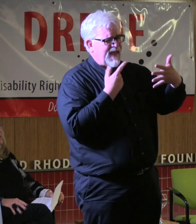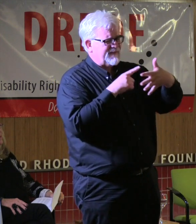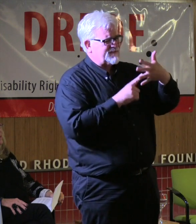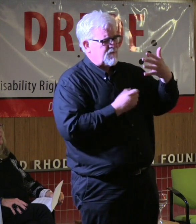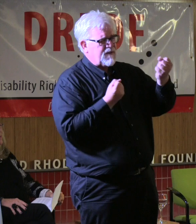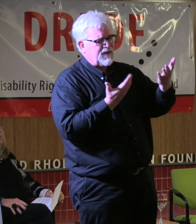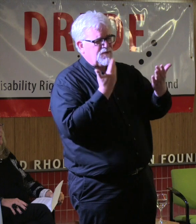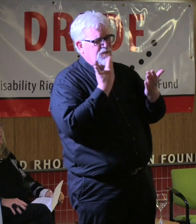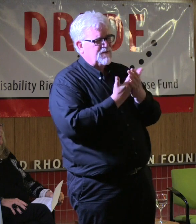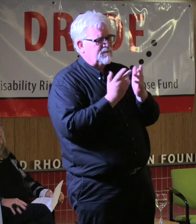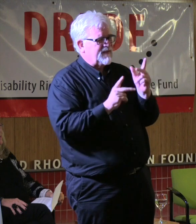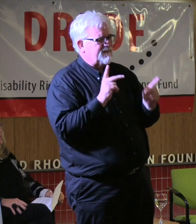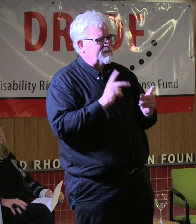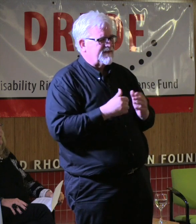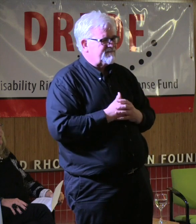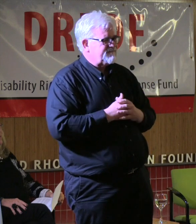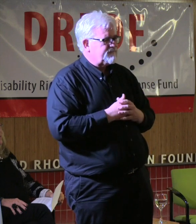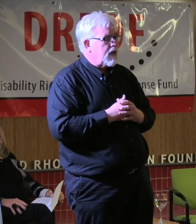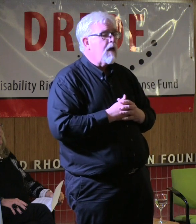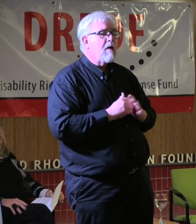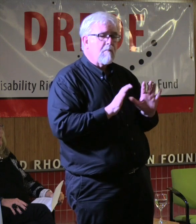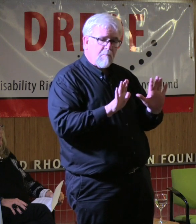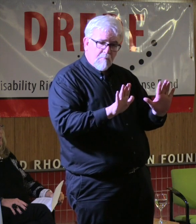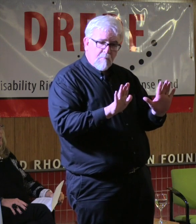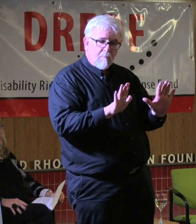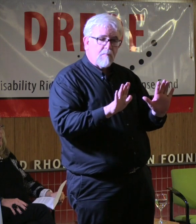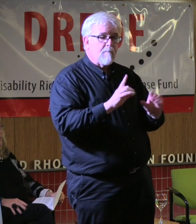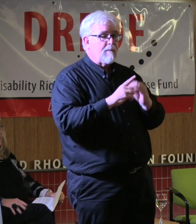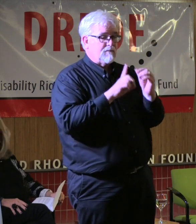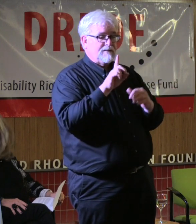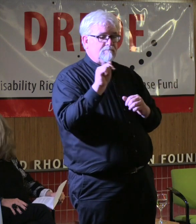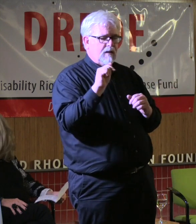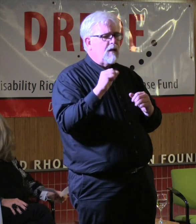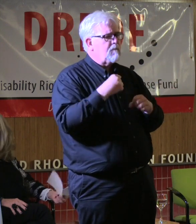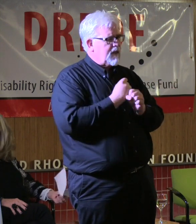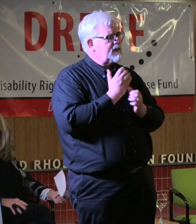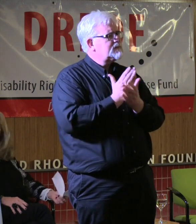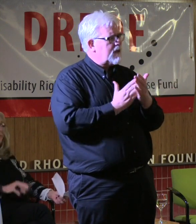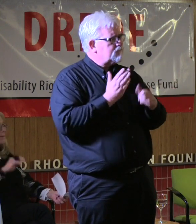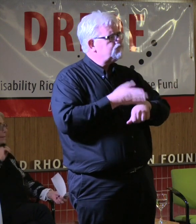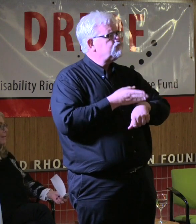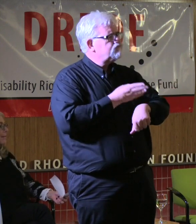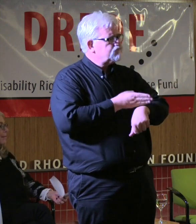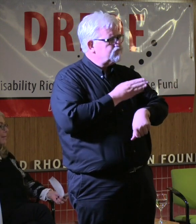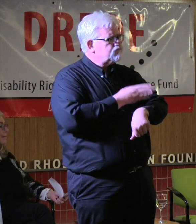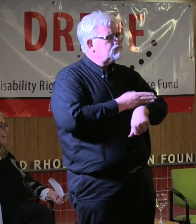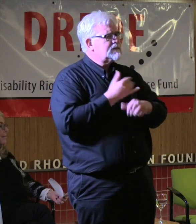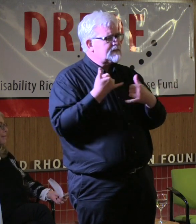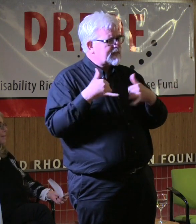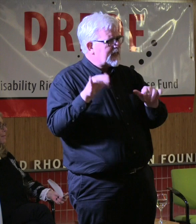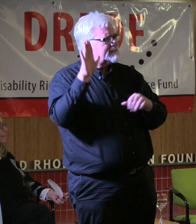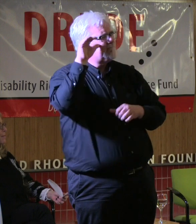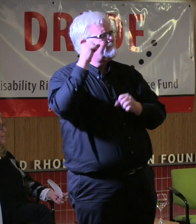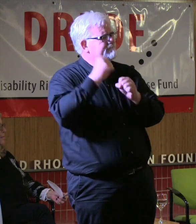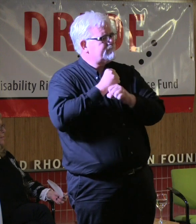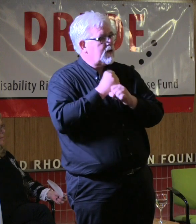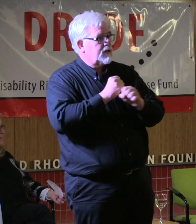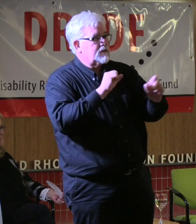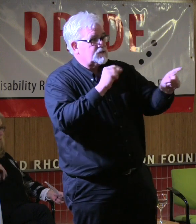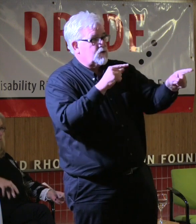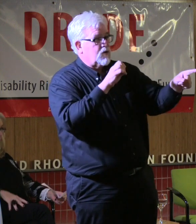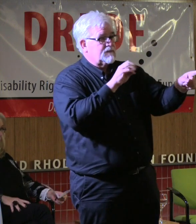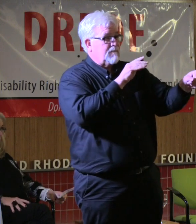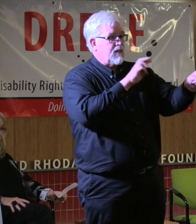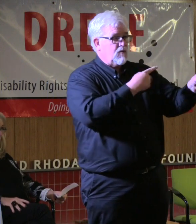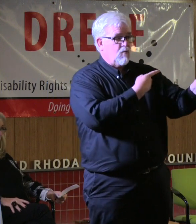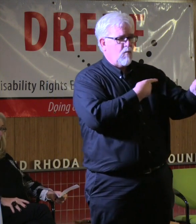people. And we made some good progress, and we still continue to do so. George Miller and I worked together